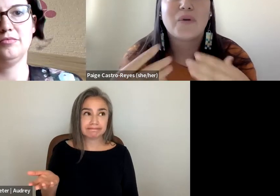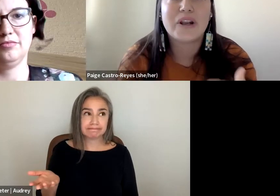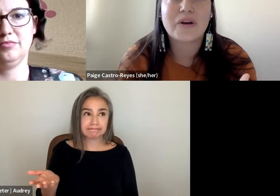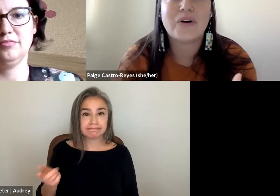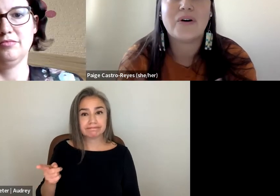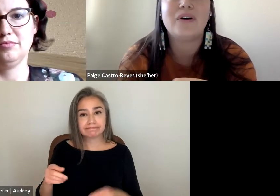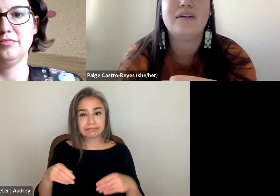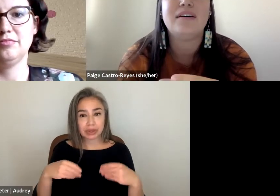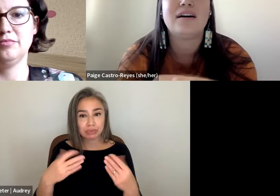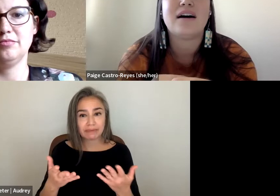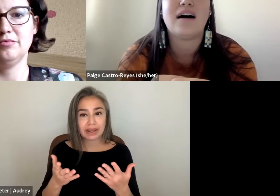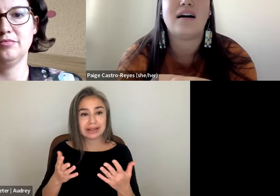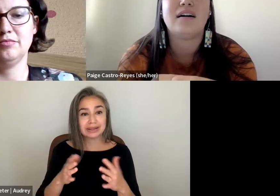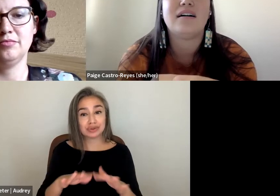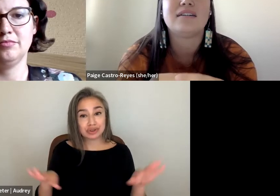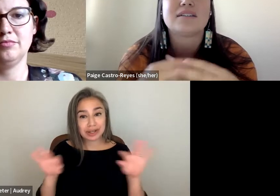providing critical